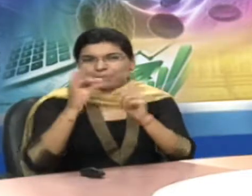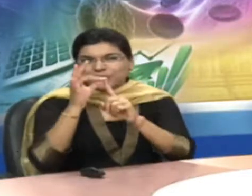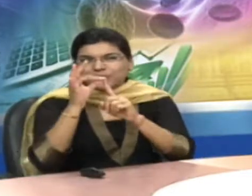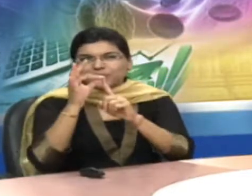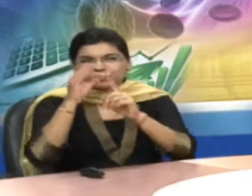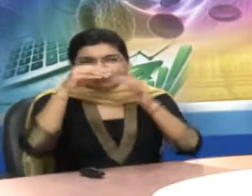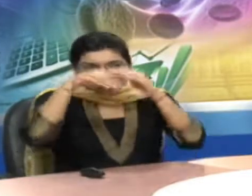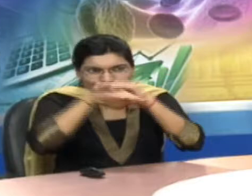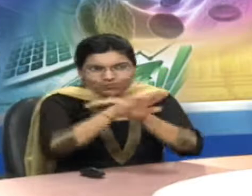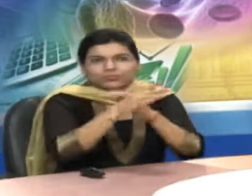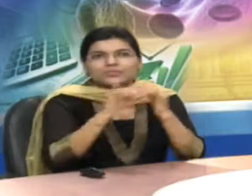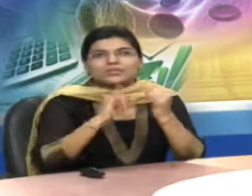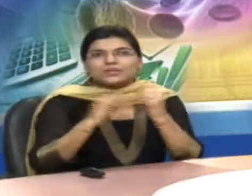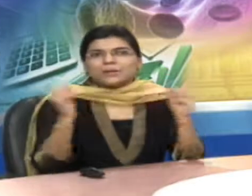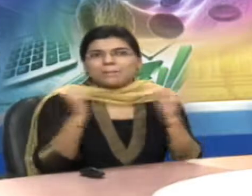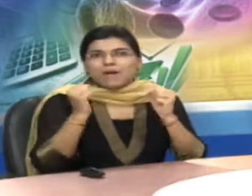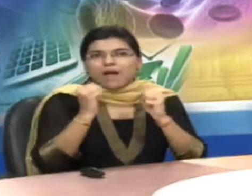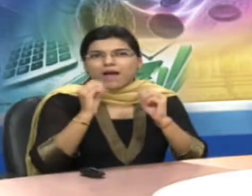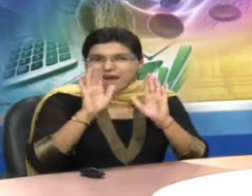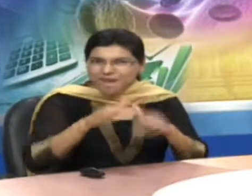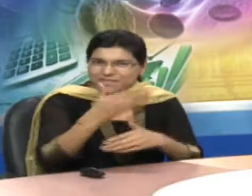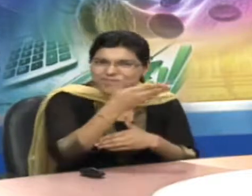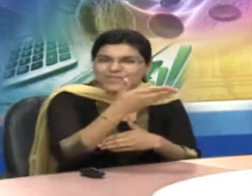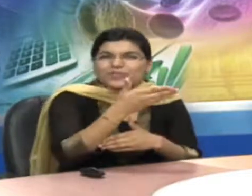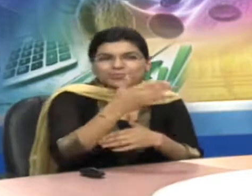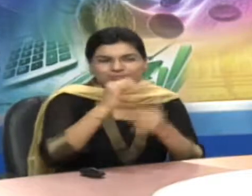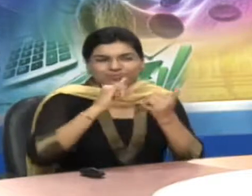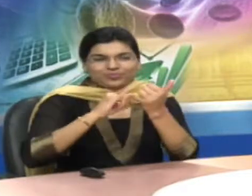snowfall, like we all know that MP is a place